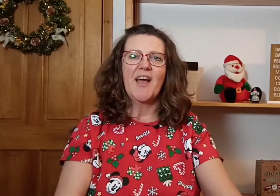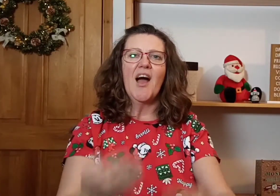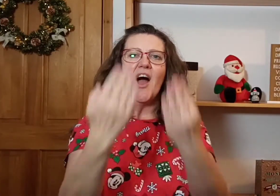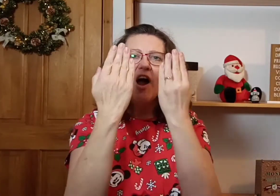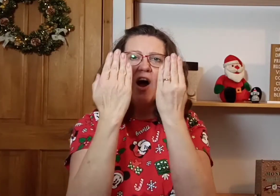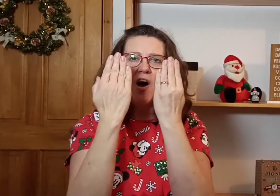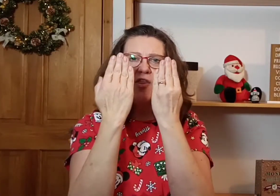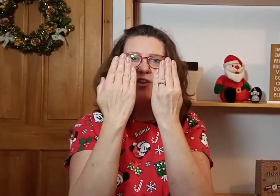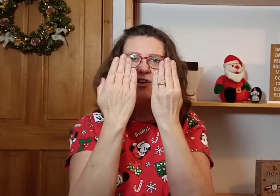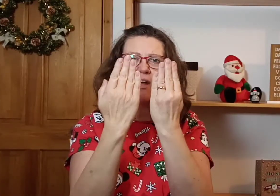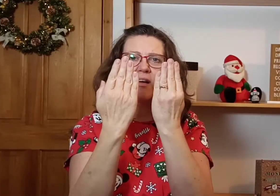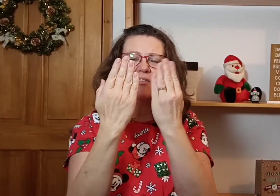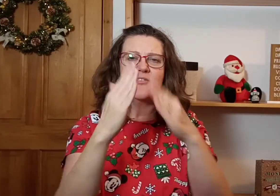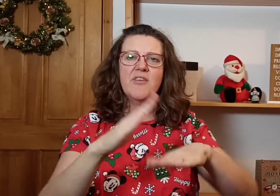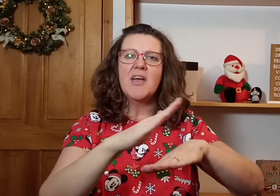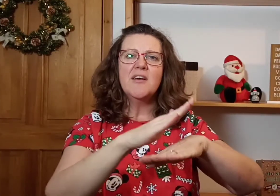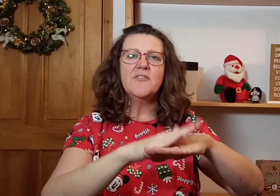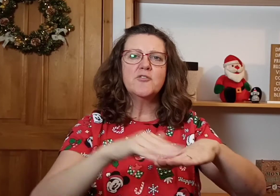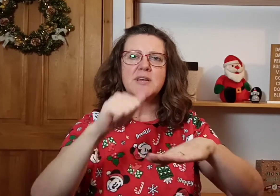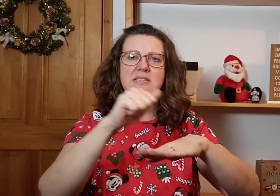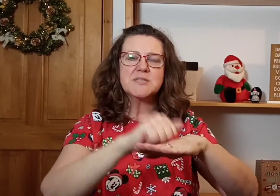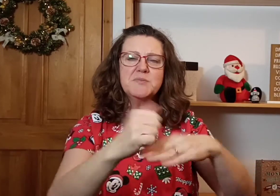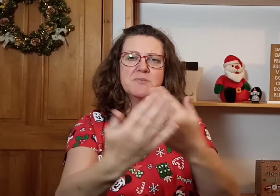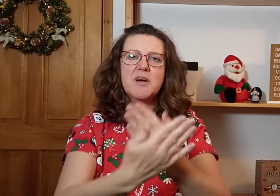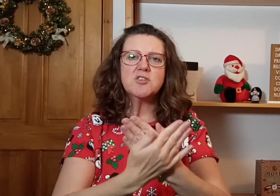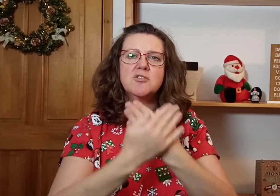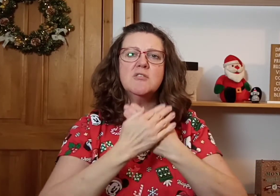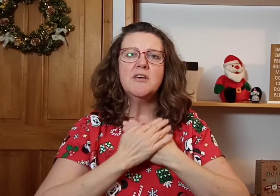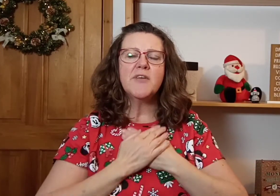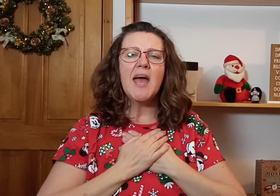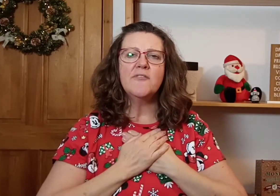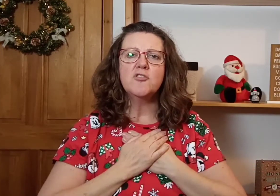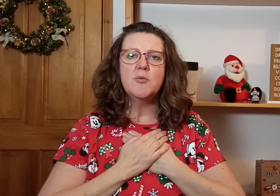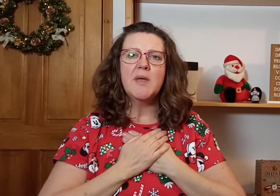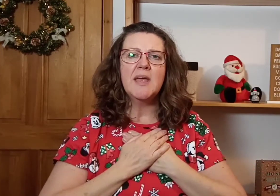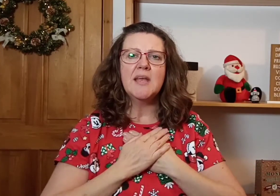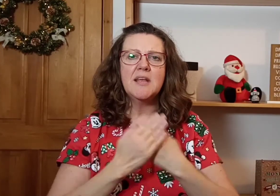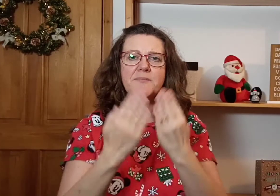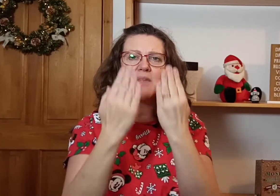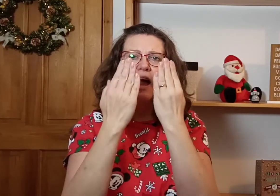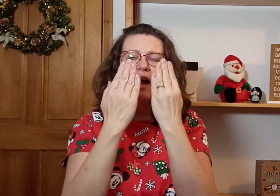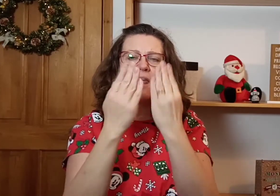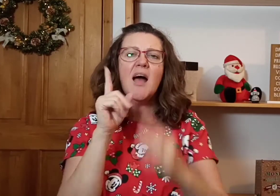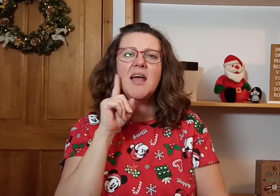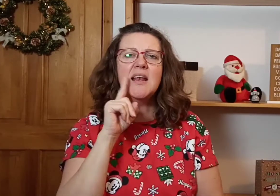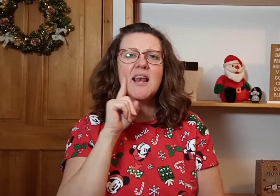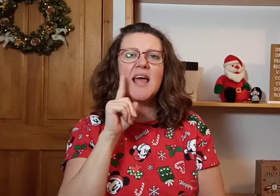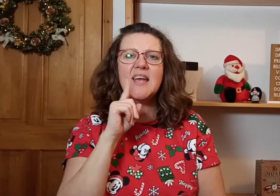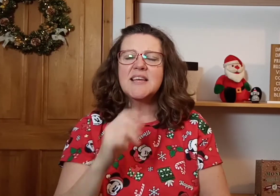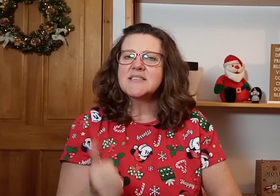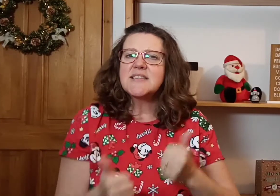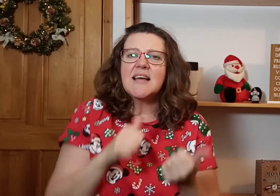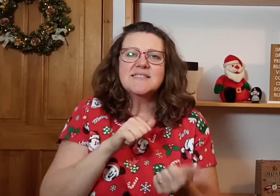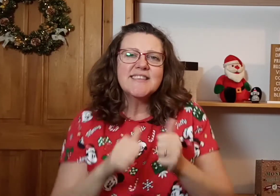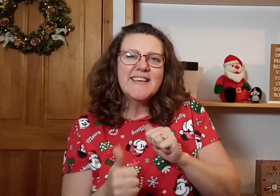On the ninth day of Christmas my true love gave to me Nine ladies dancing,